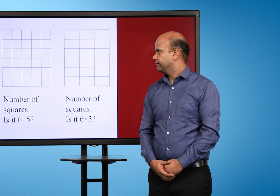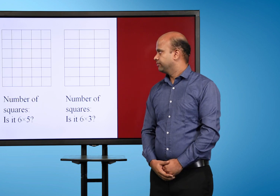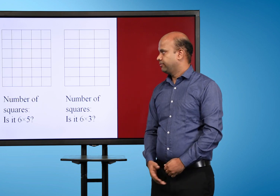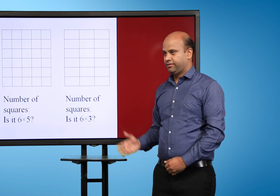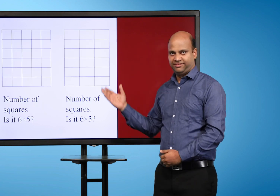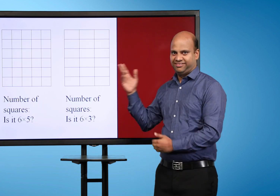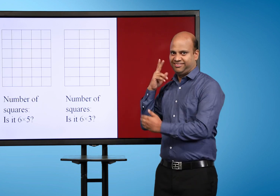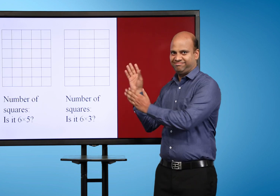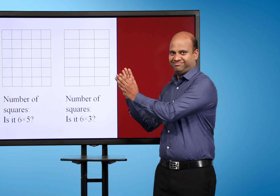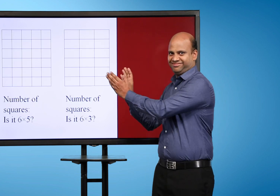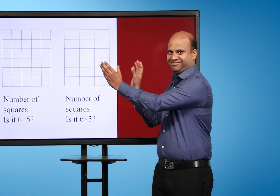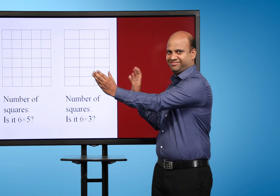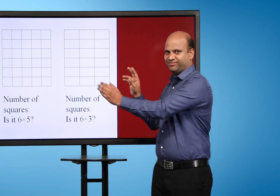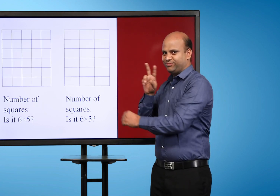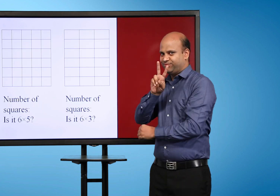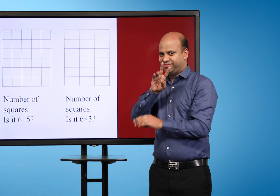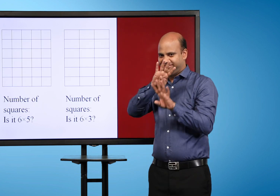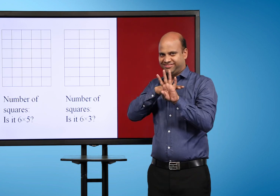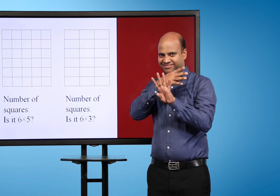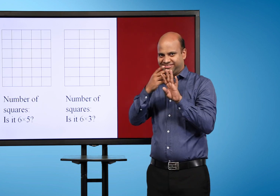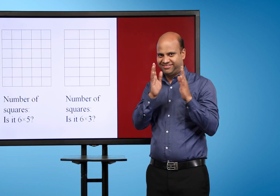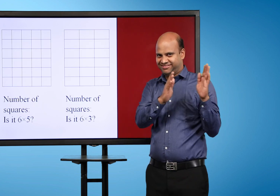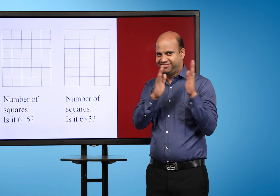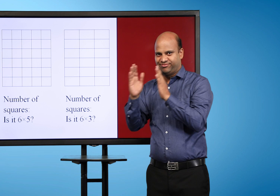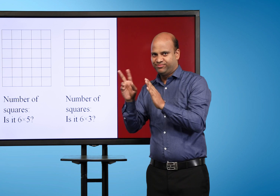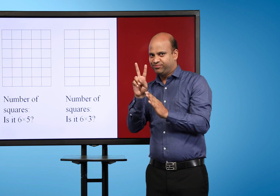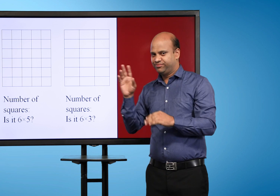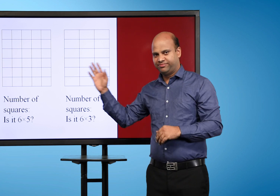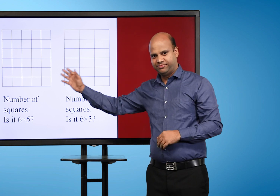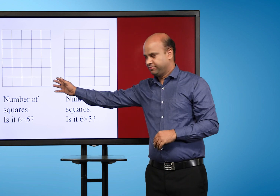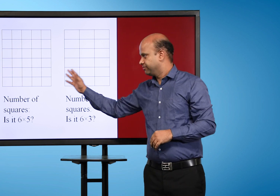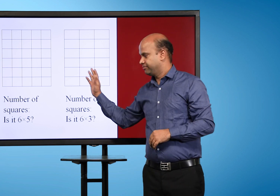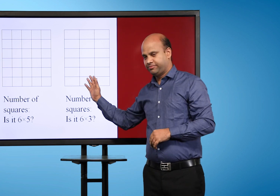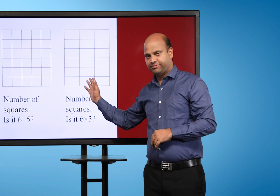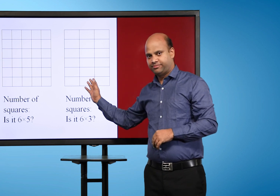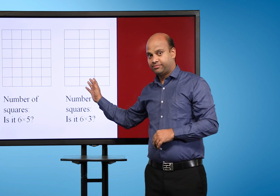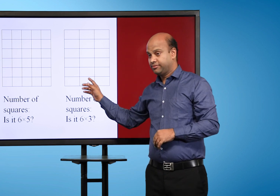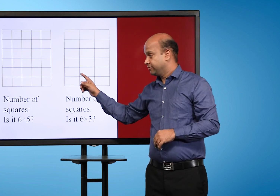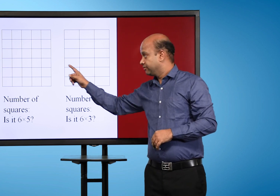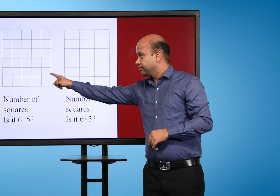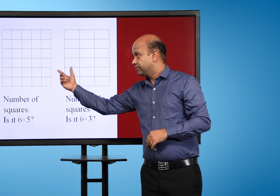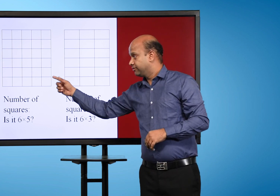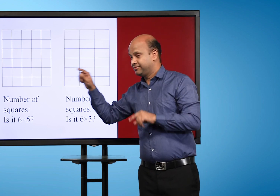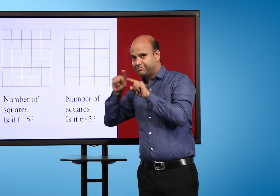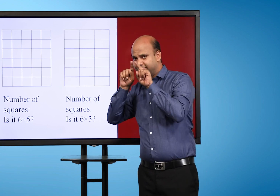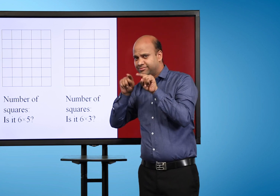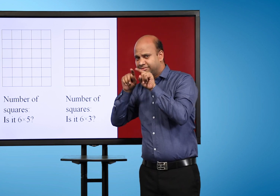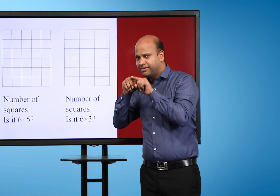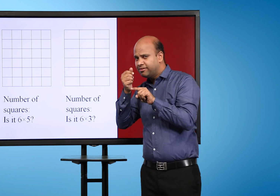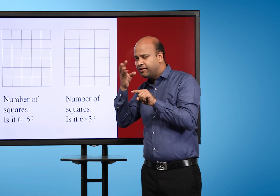Below this we have the two cut pictures of the graph paper in the given sizes. Number of squares. Is